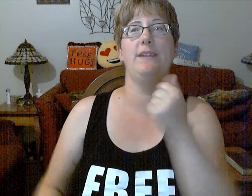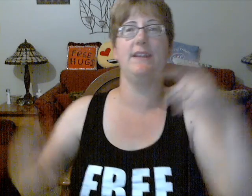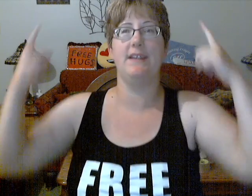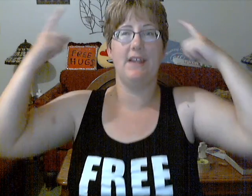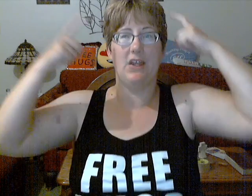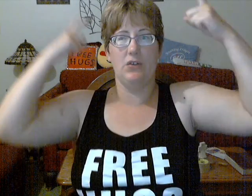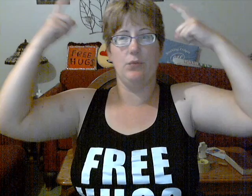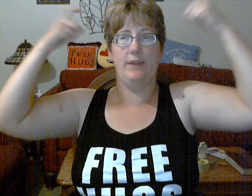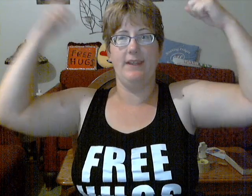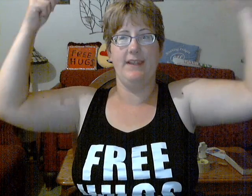dreams.